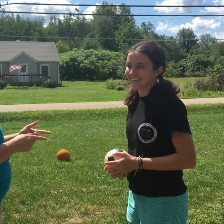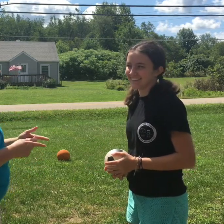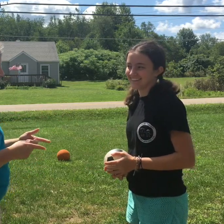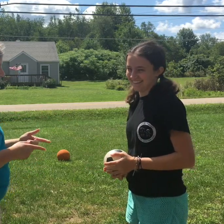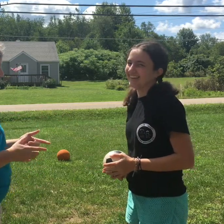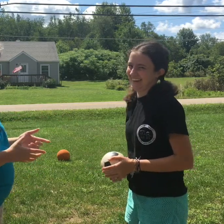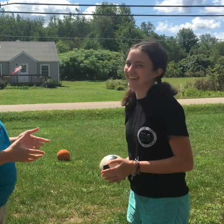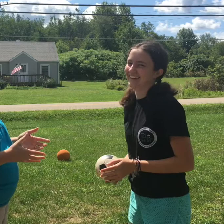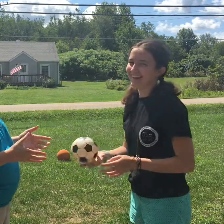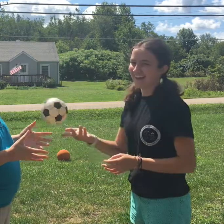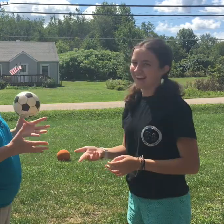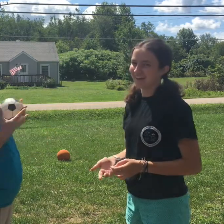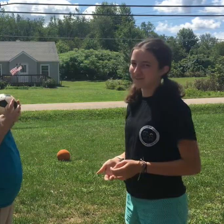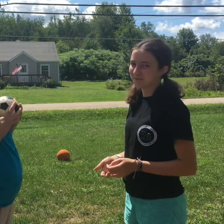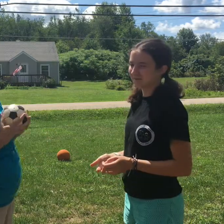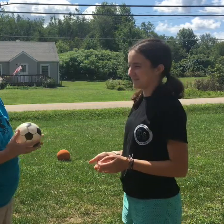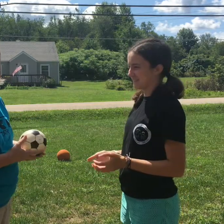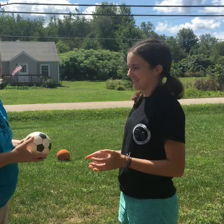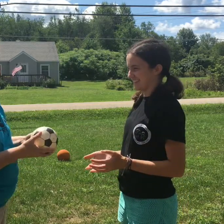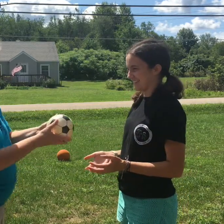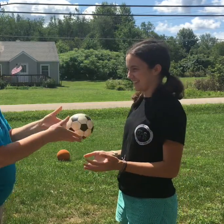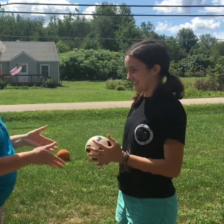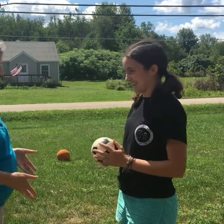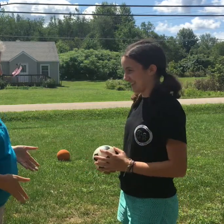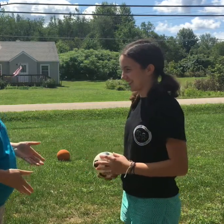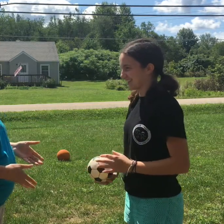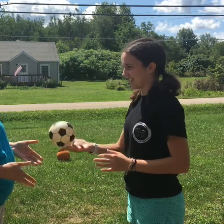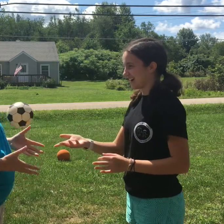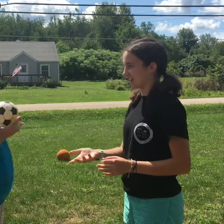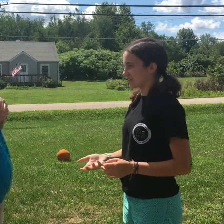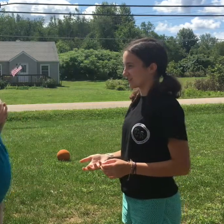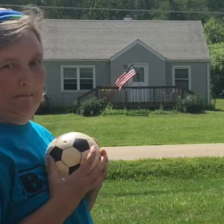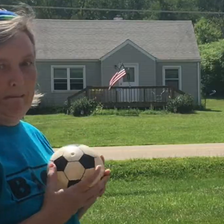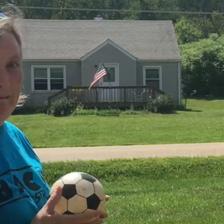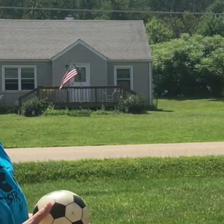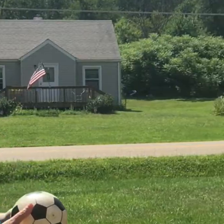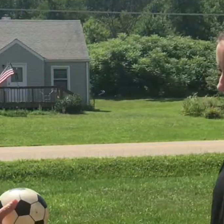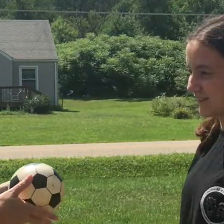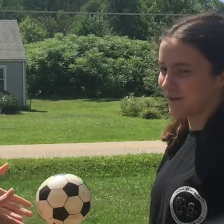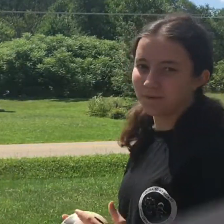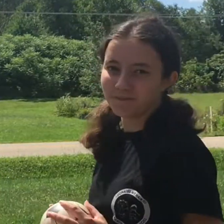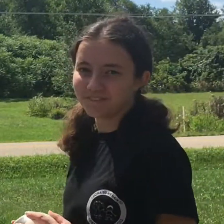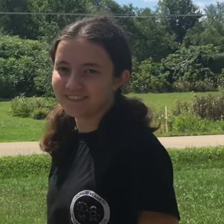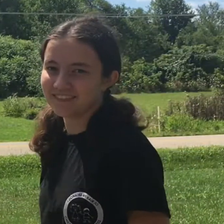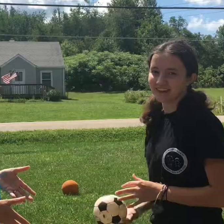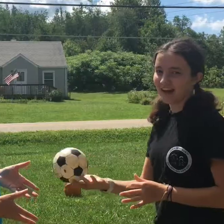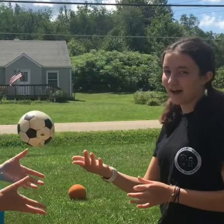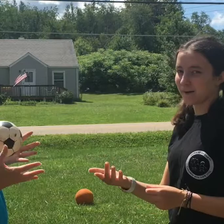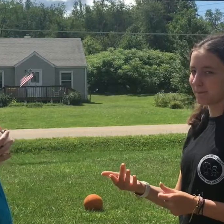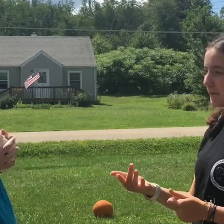can help the other one up.